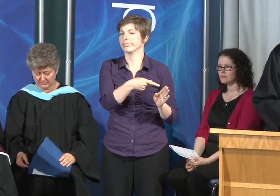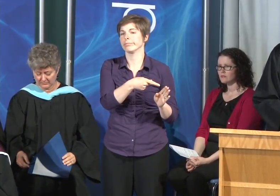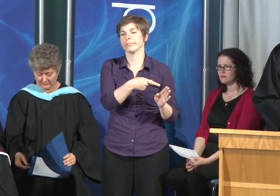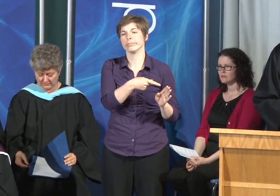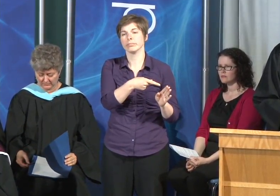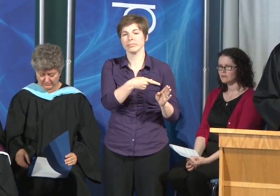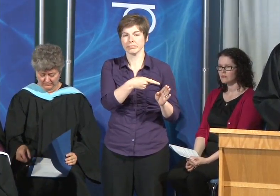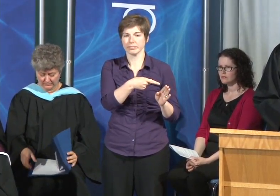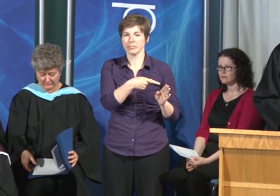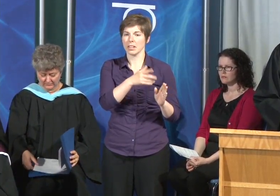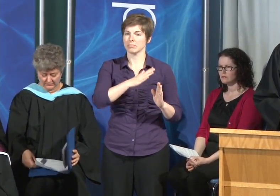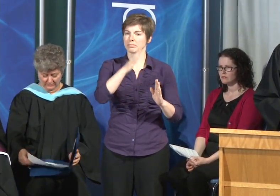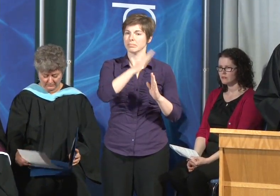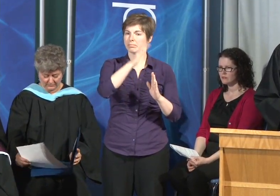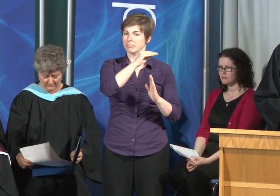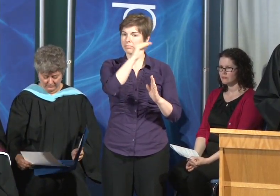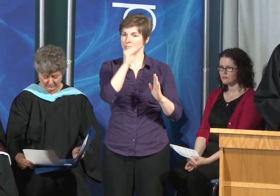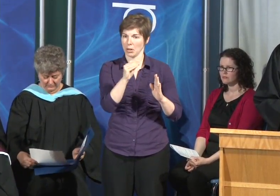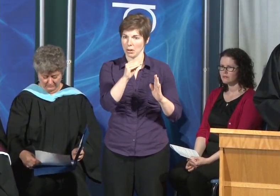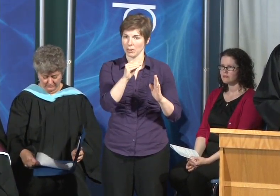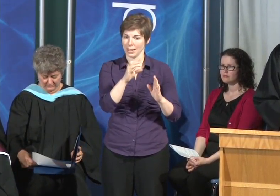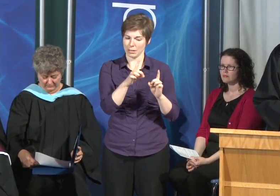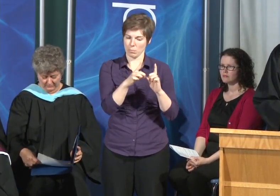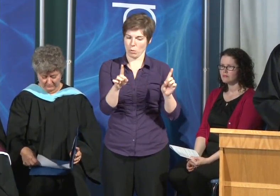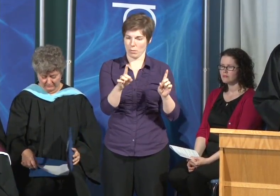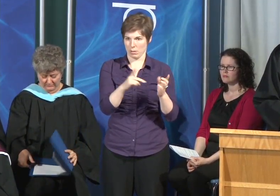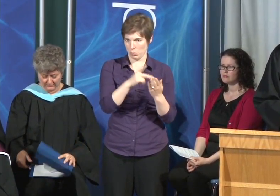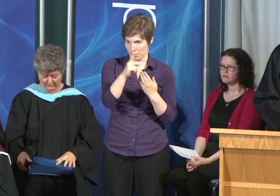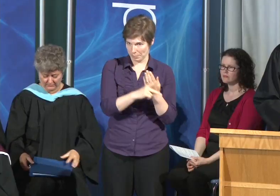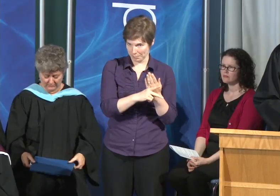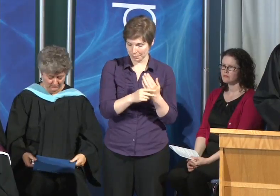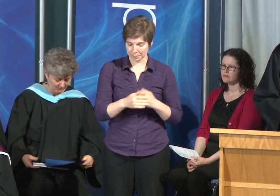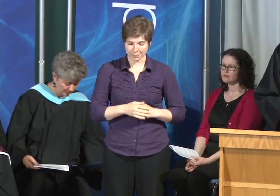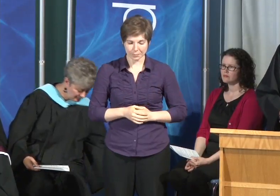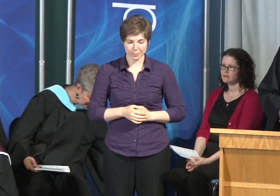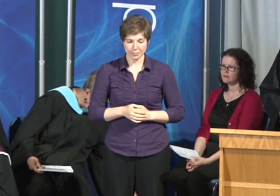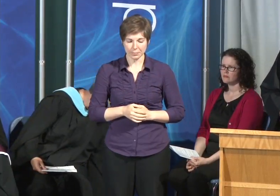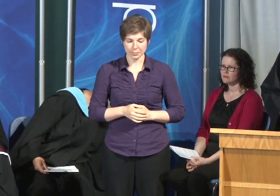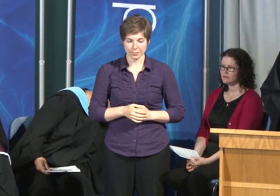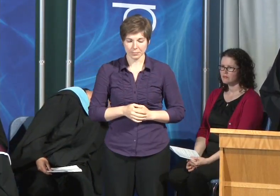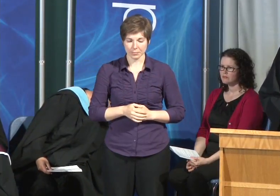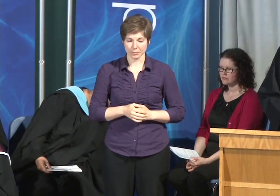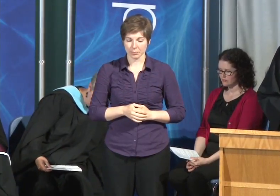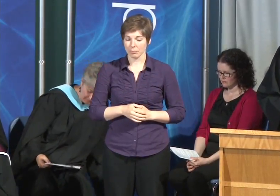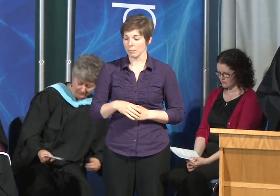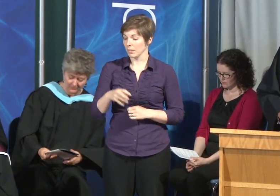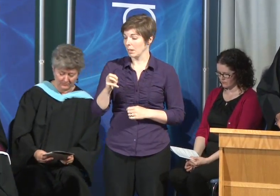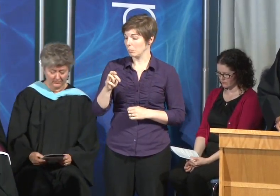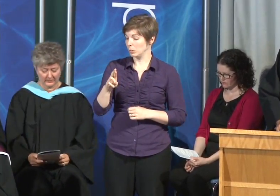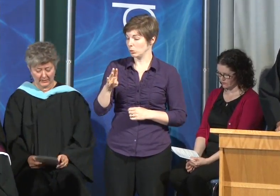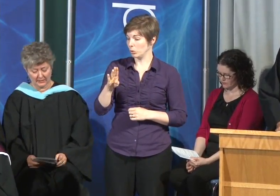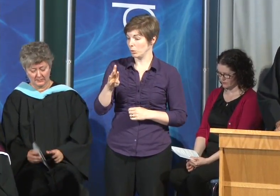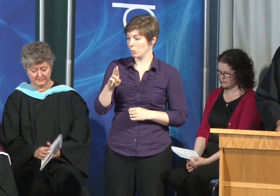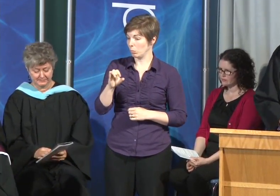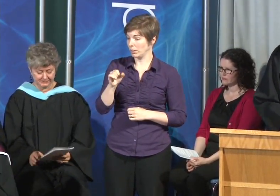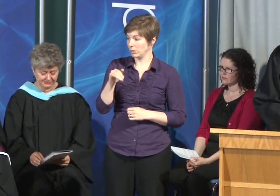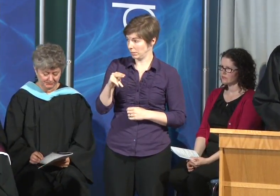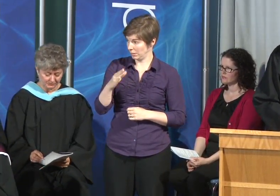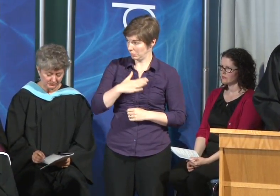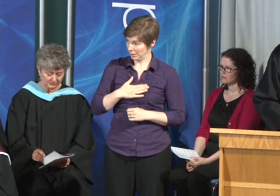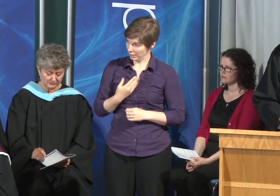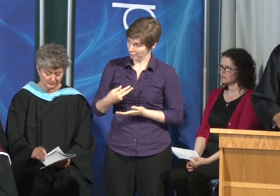has achieved the highest academic standing in a diploma program. I'll ask Mr. Bryson, please, to come forward to present this